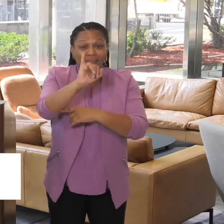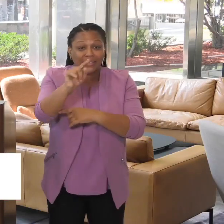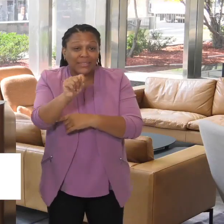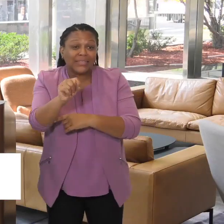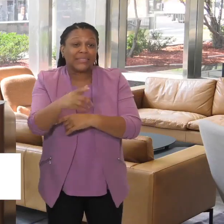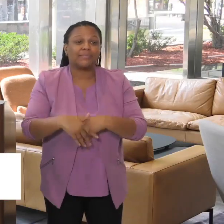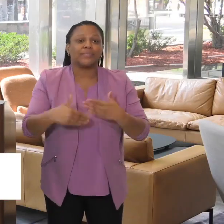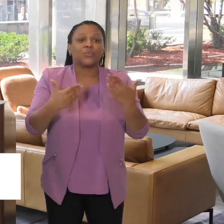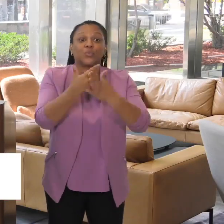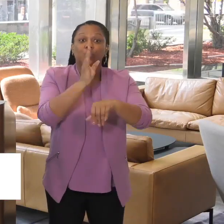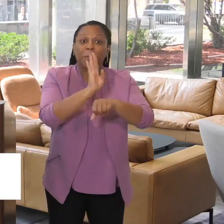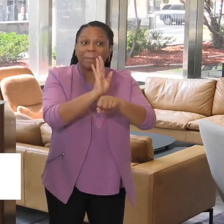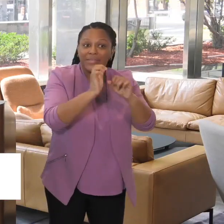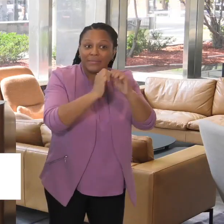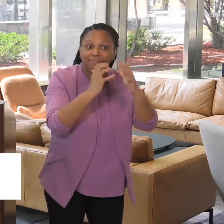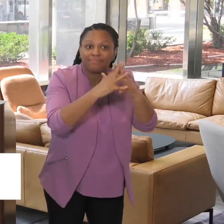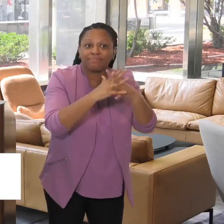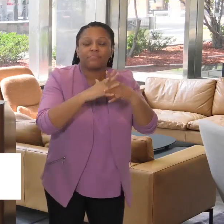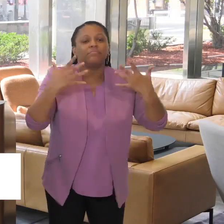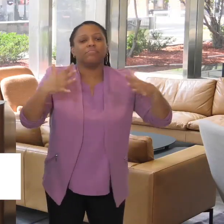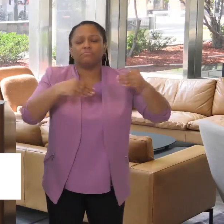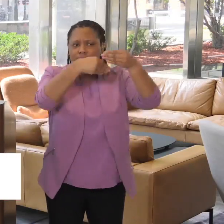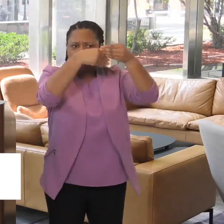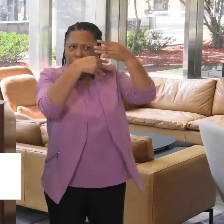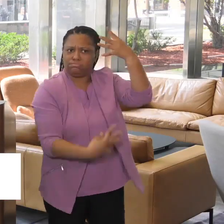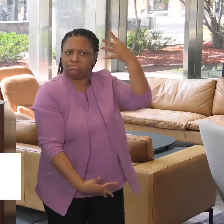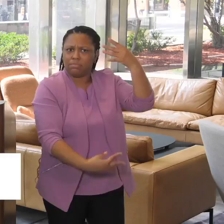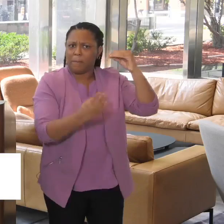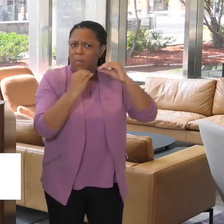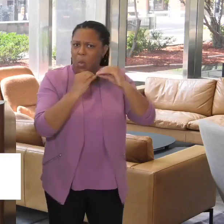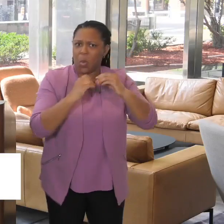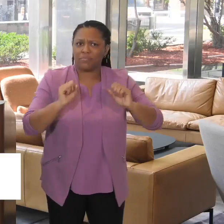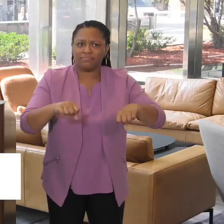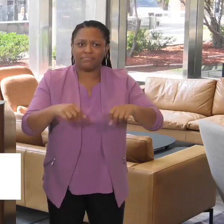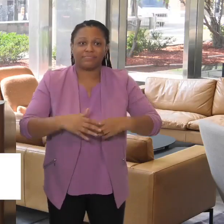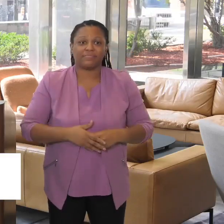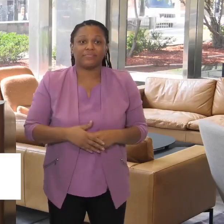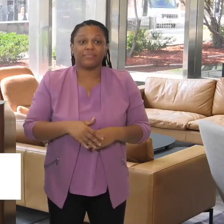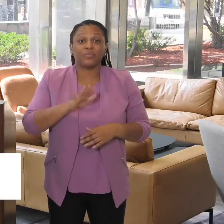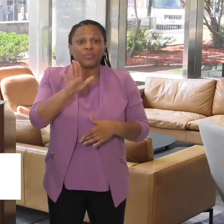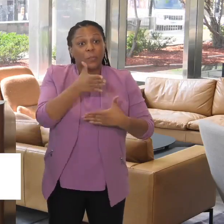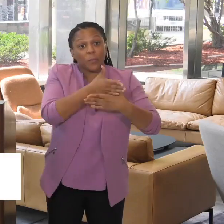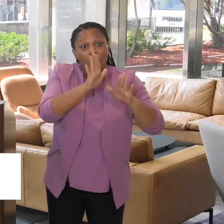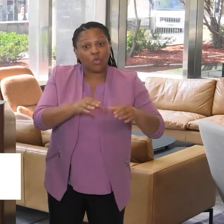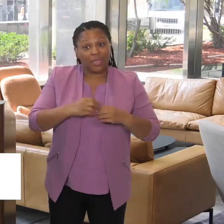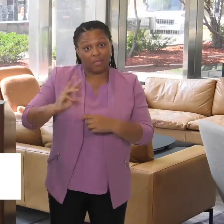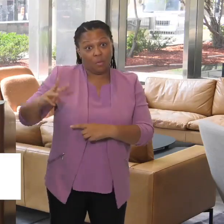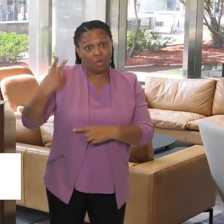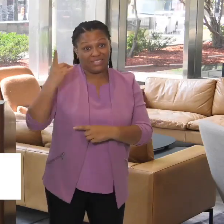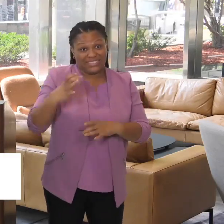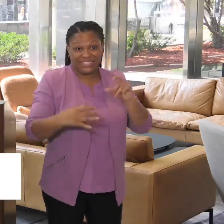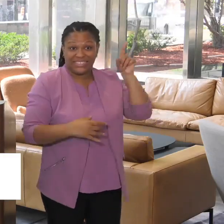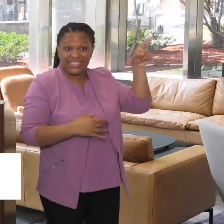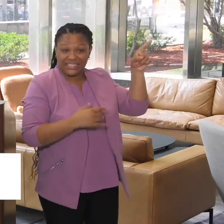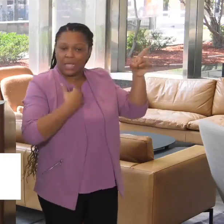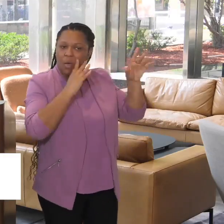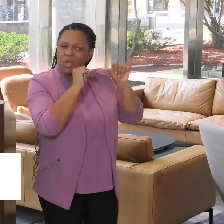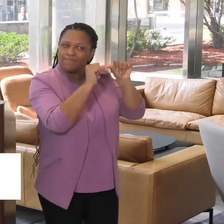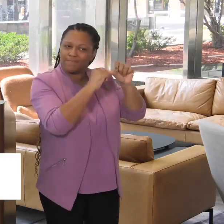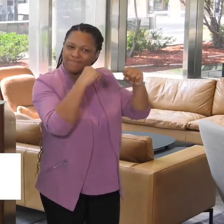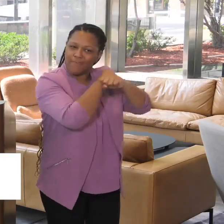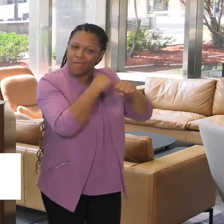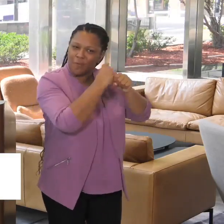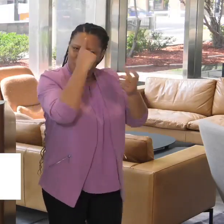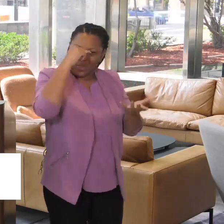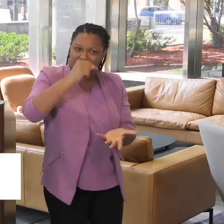few. As your partner in Washington, I will continue to strongly advocate for workforce development and employment opportunities in our state. I lead